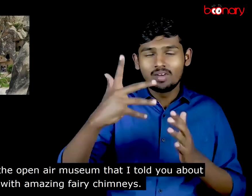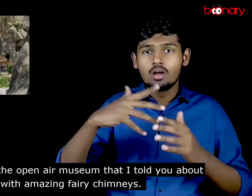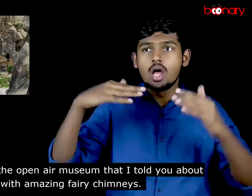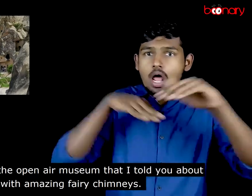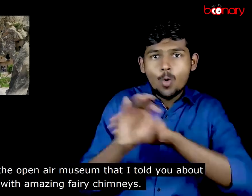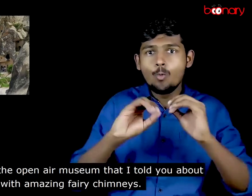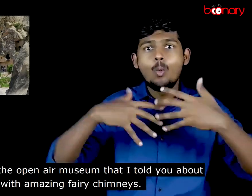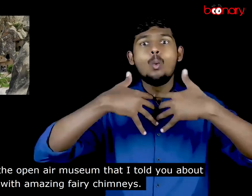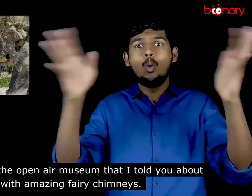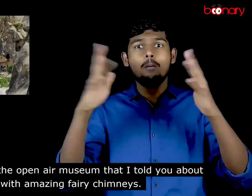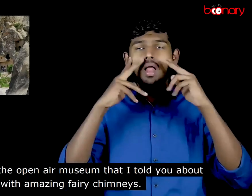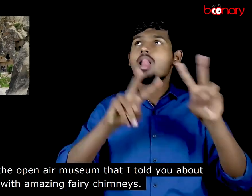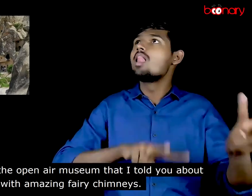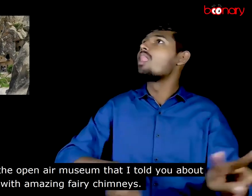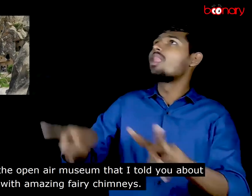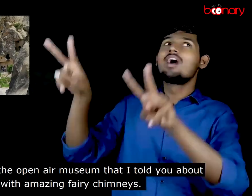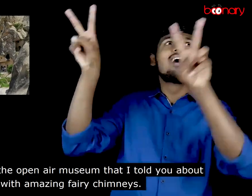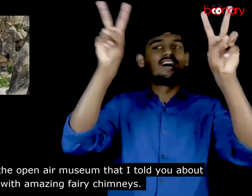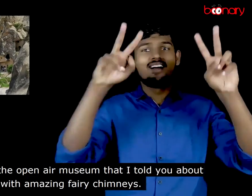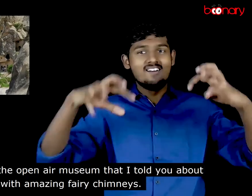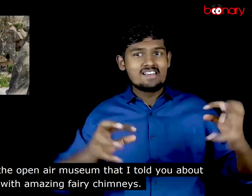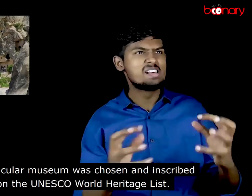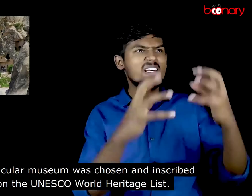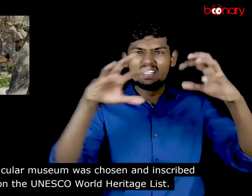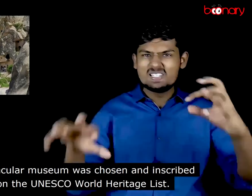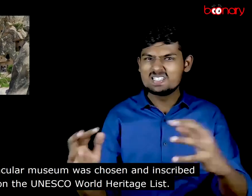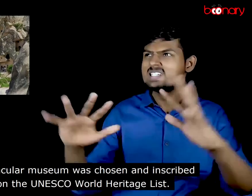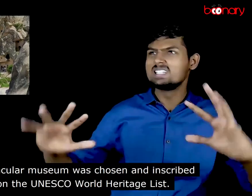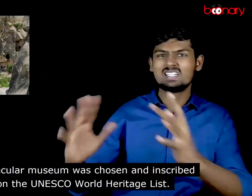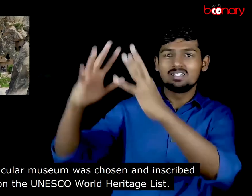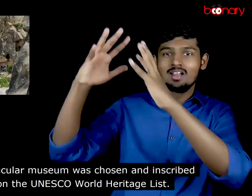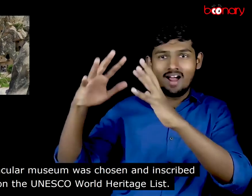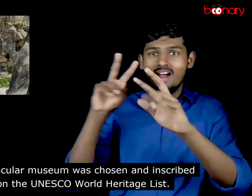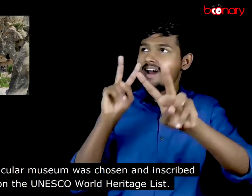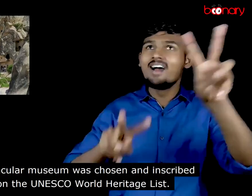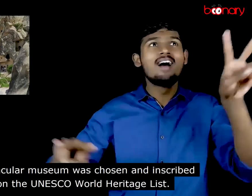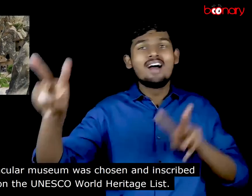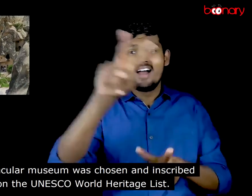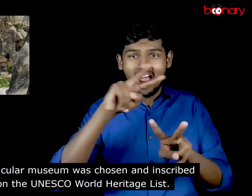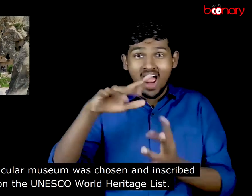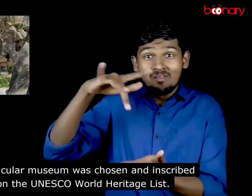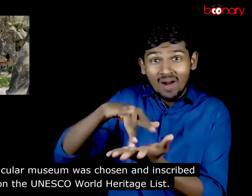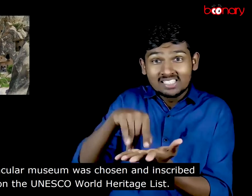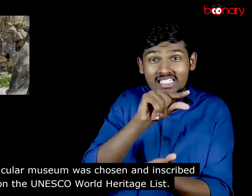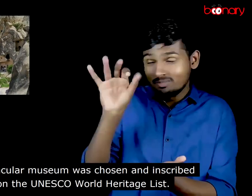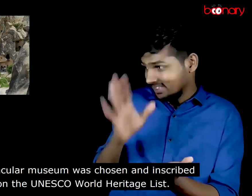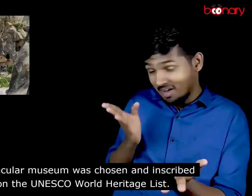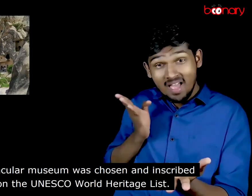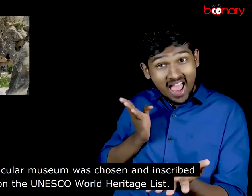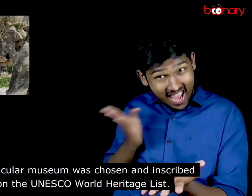that I told you about with amazing fairy chimneys? This spectacular museum was chosen and